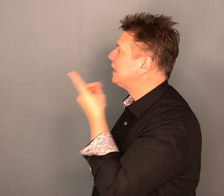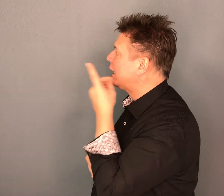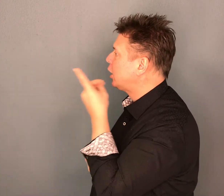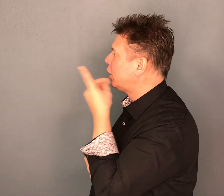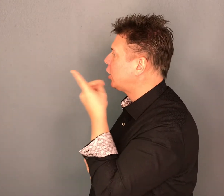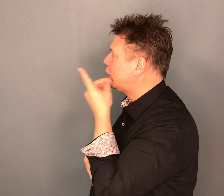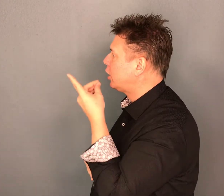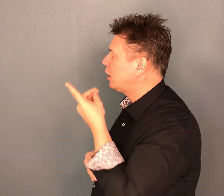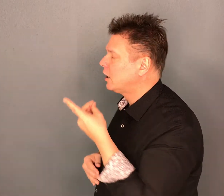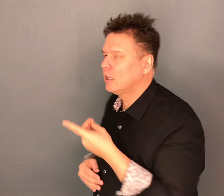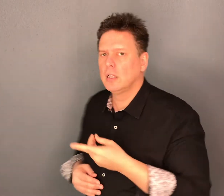again with the second version.